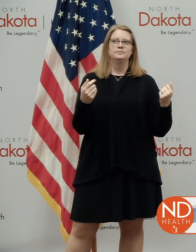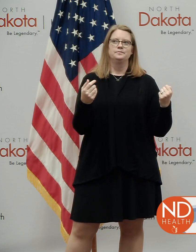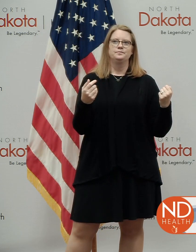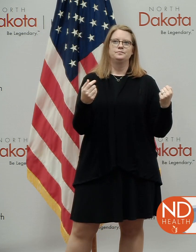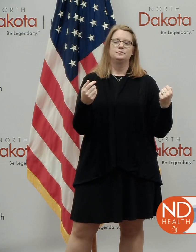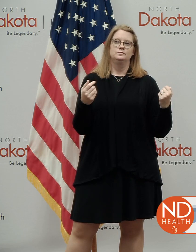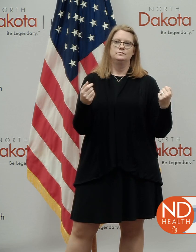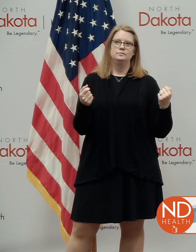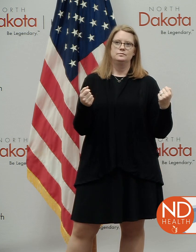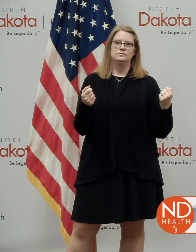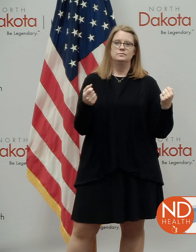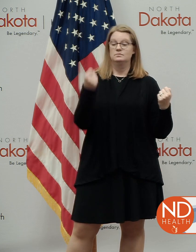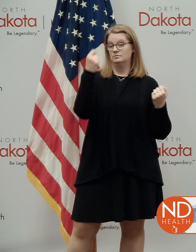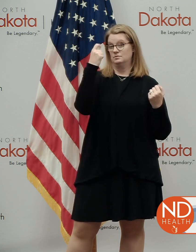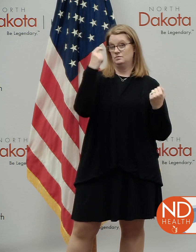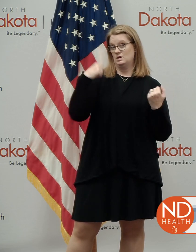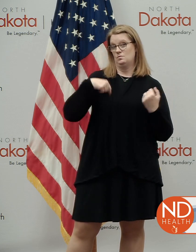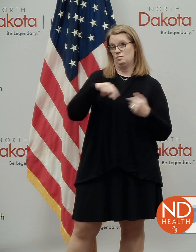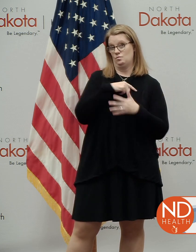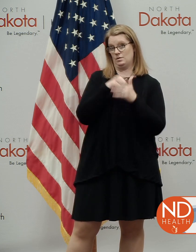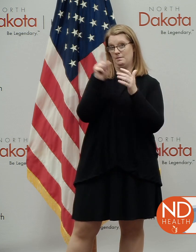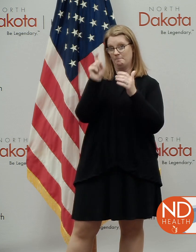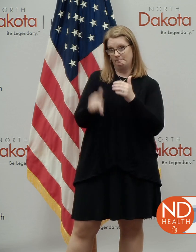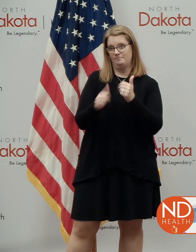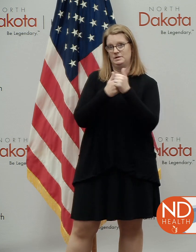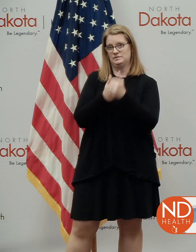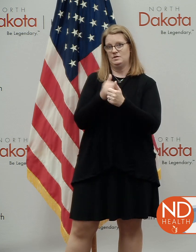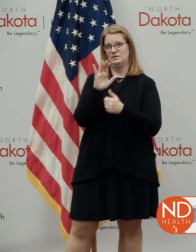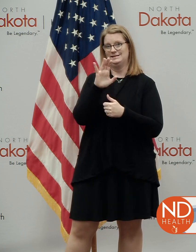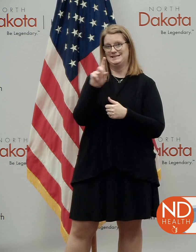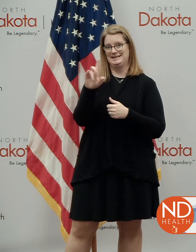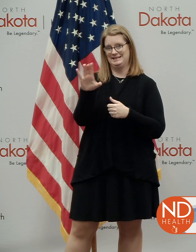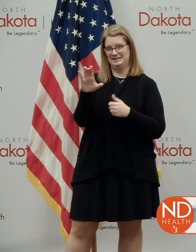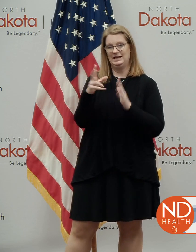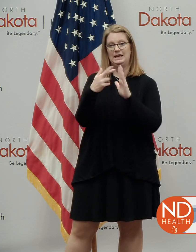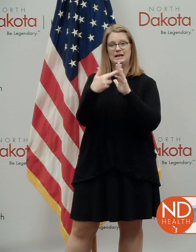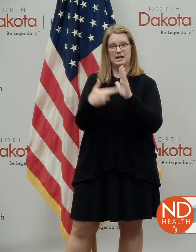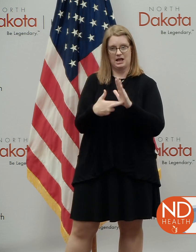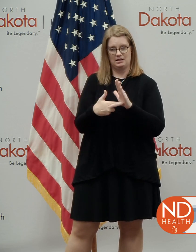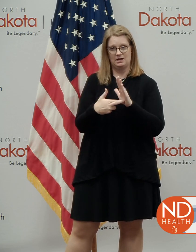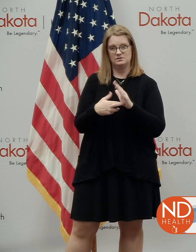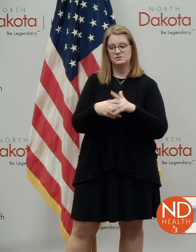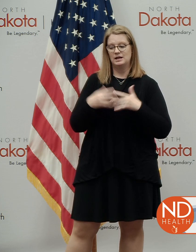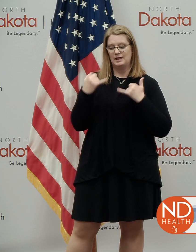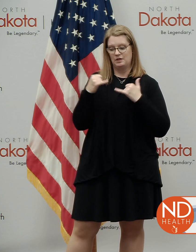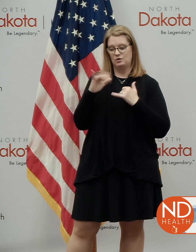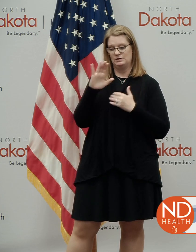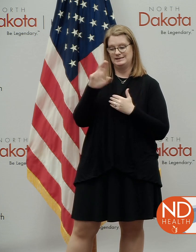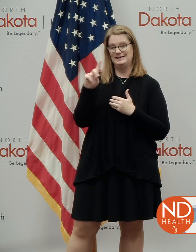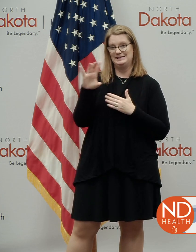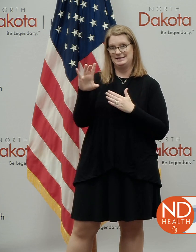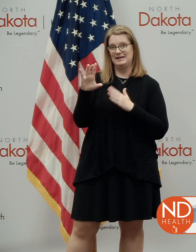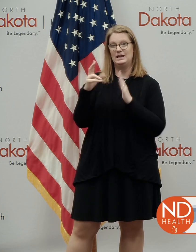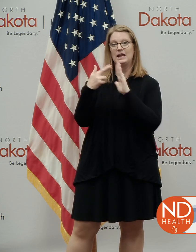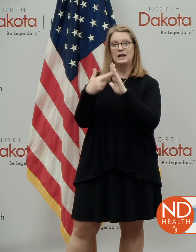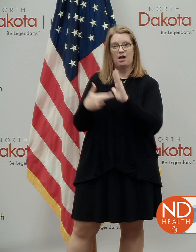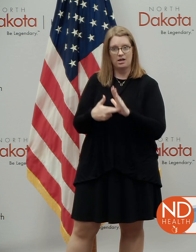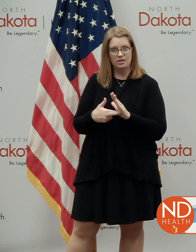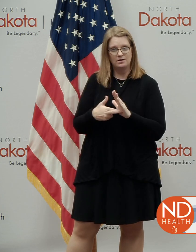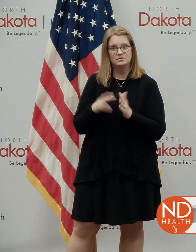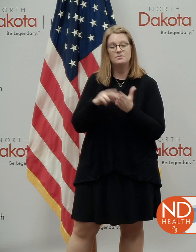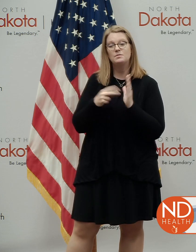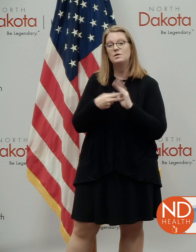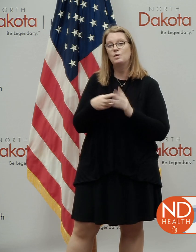understand that, we follow CDC guidelines. And so if you look at the current CDC guidelines, it states that